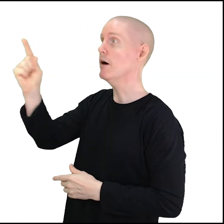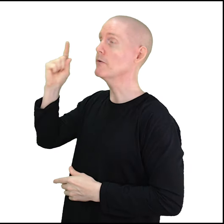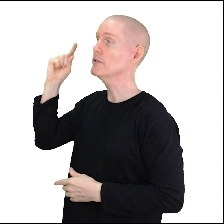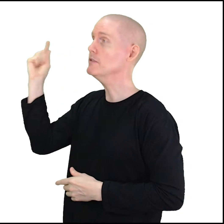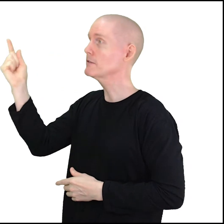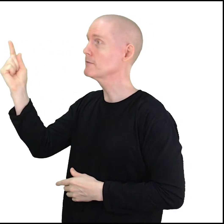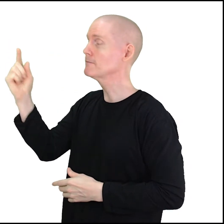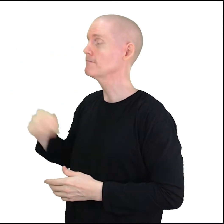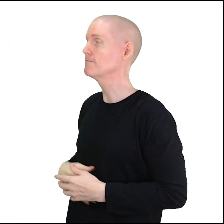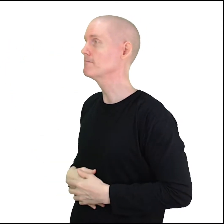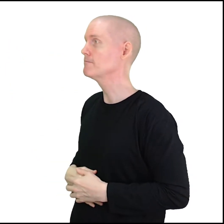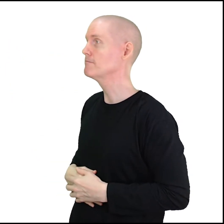Always.